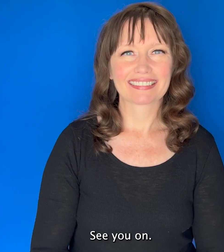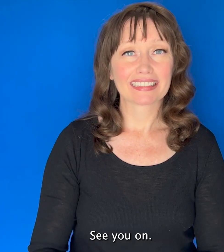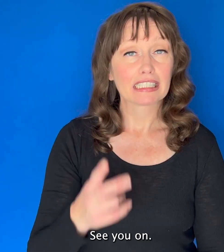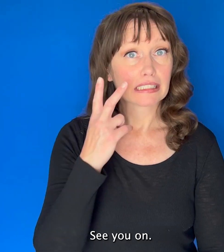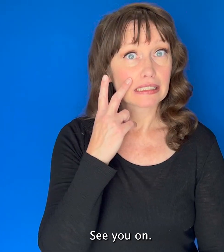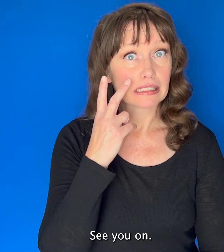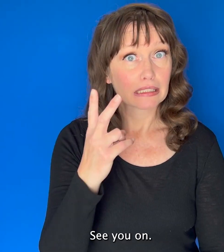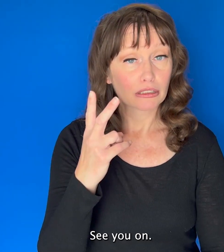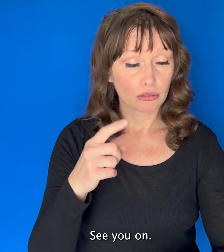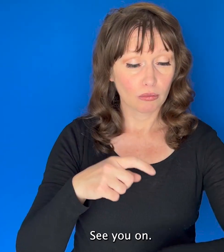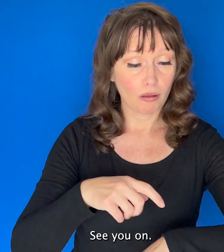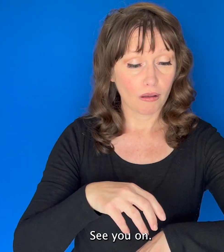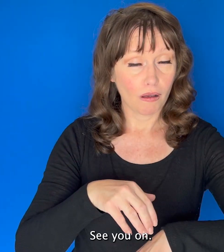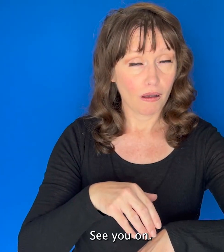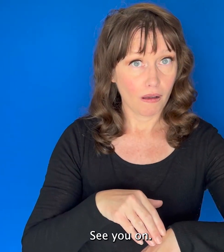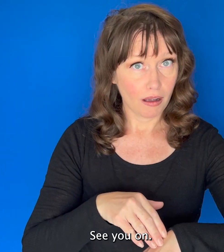See you on